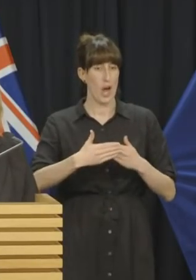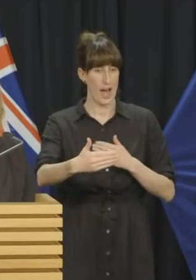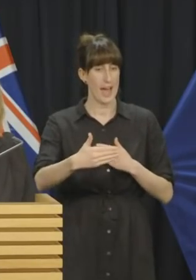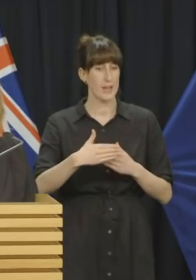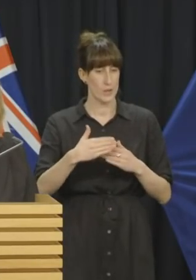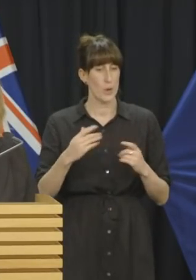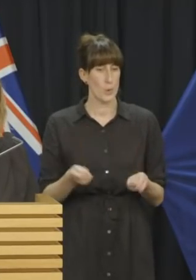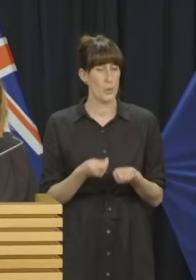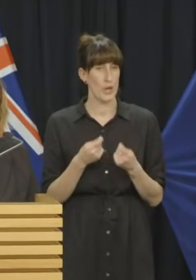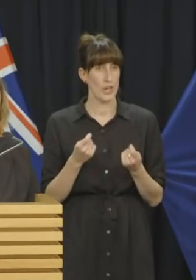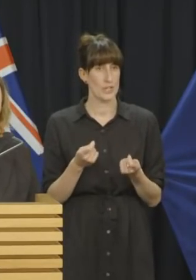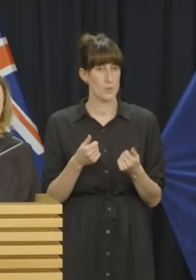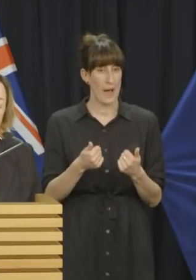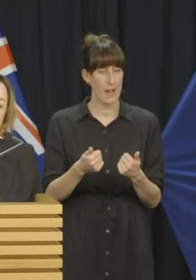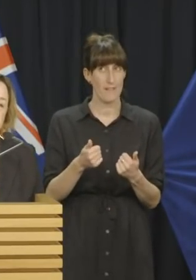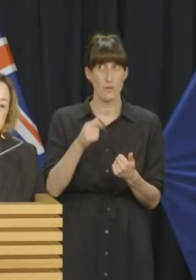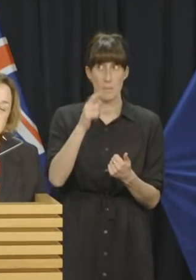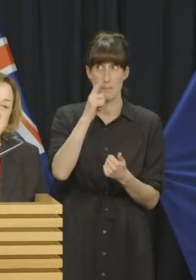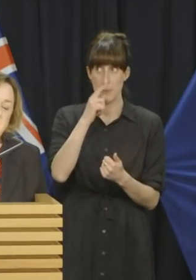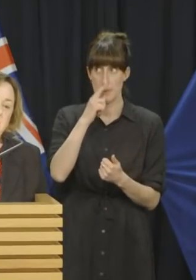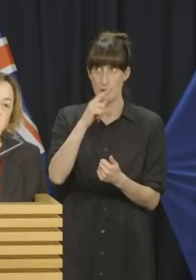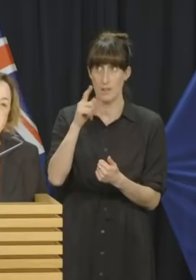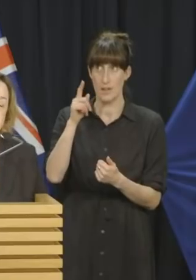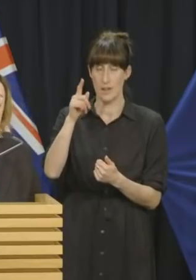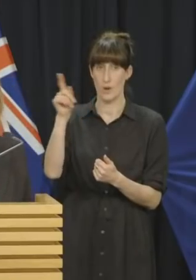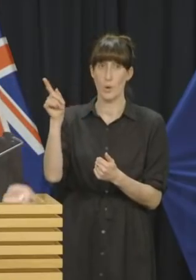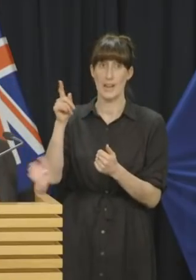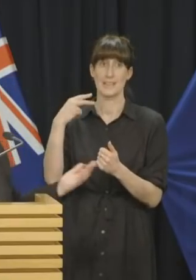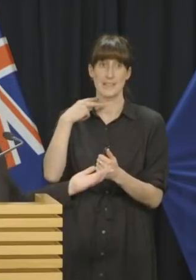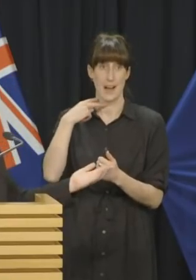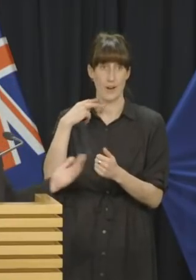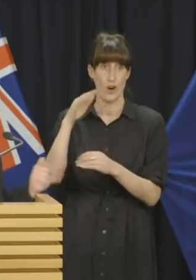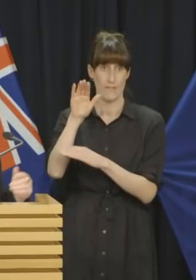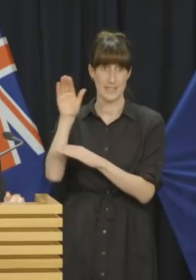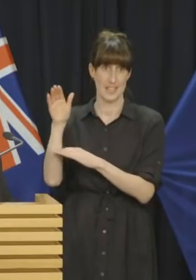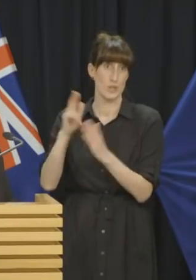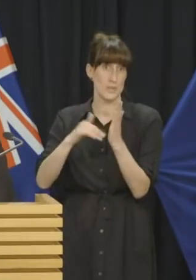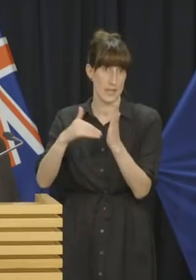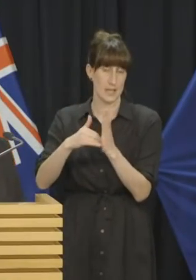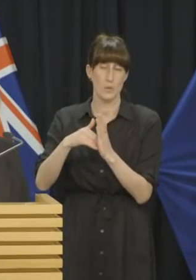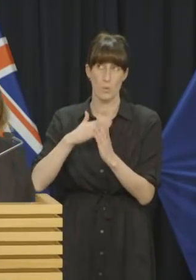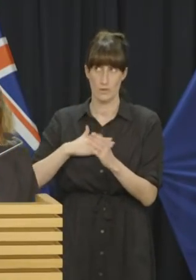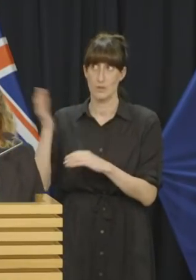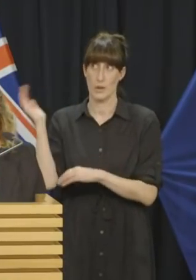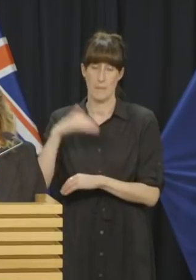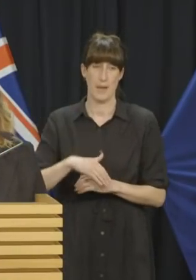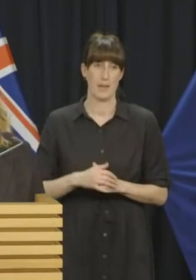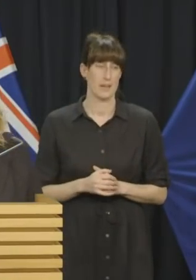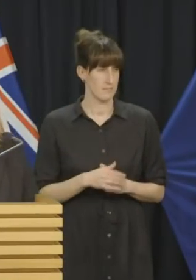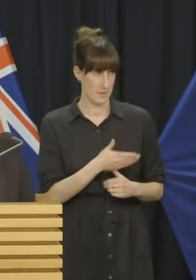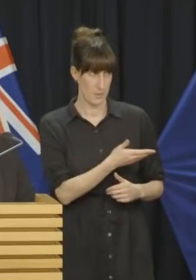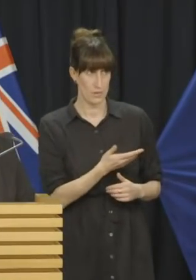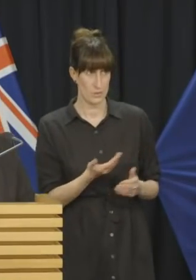Zealander or permanent resident to return home in the midst of a global pandemic. I don't know if you've got anything you want to add to that.